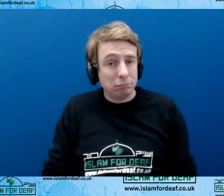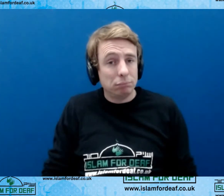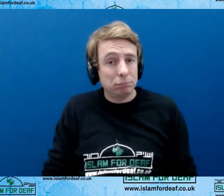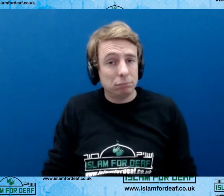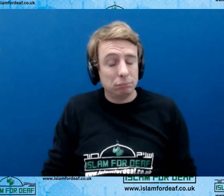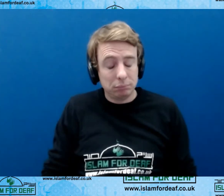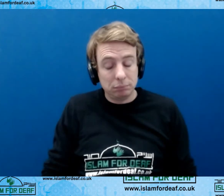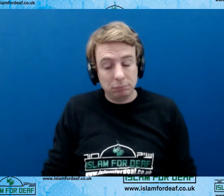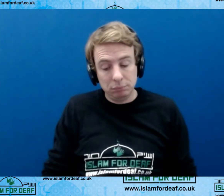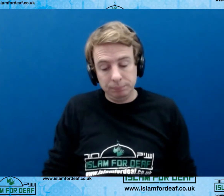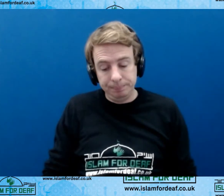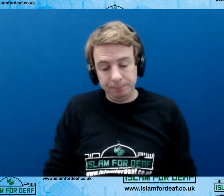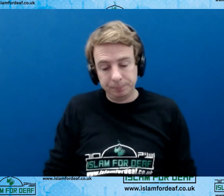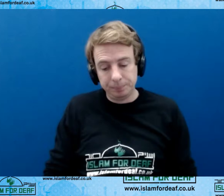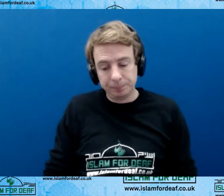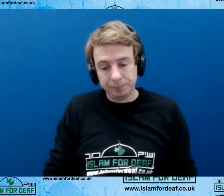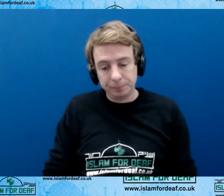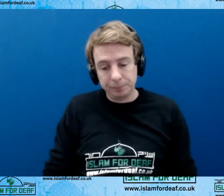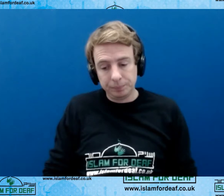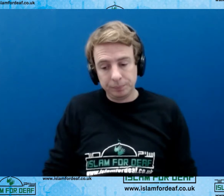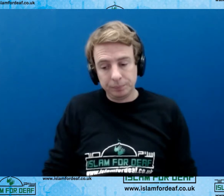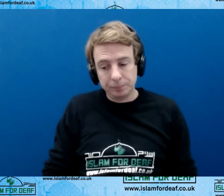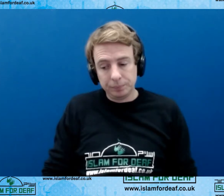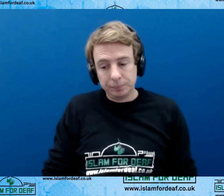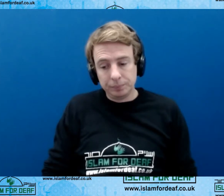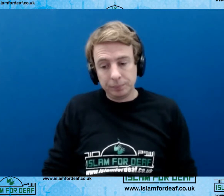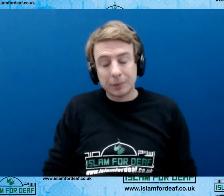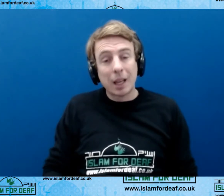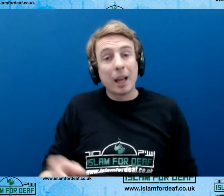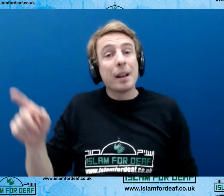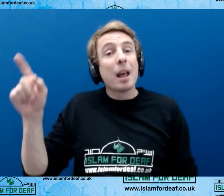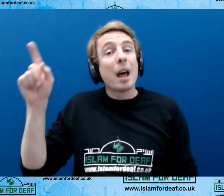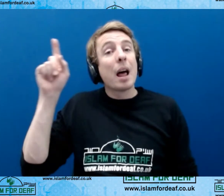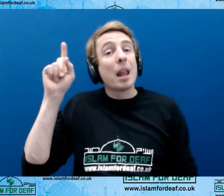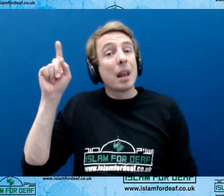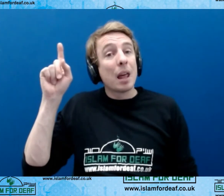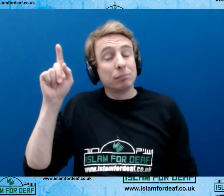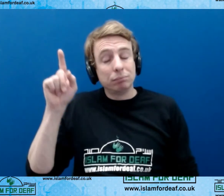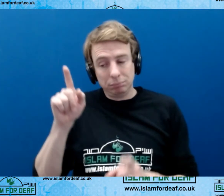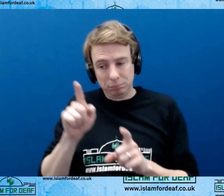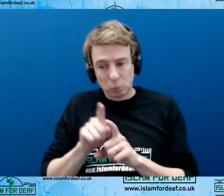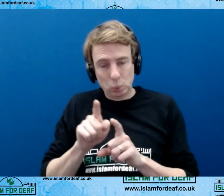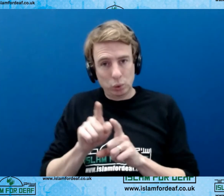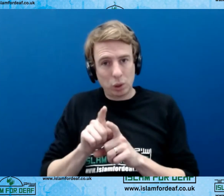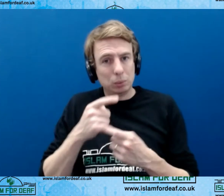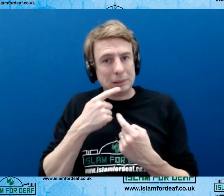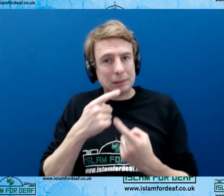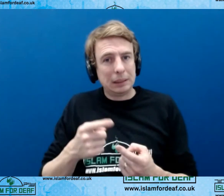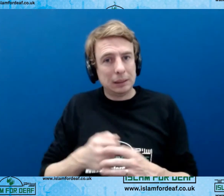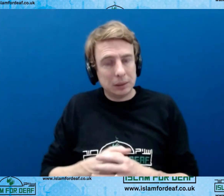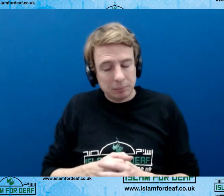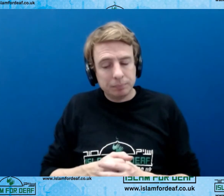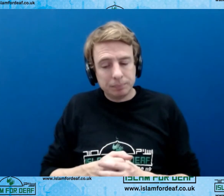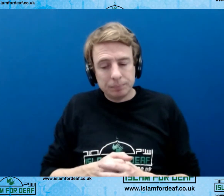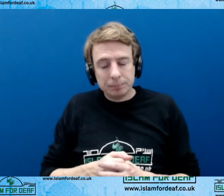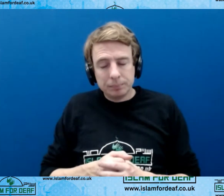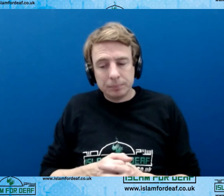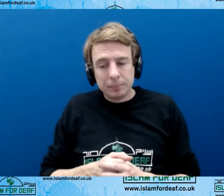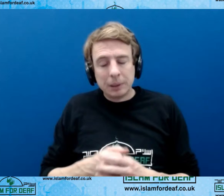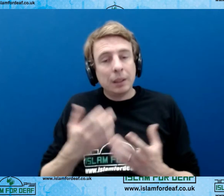And Allah the Most High said in another verse, have you not seen that we have made the haram a sanctuary, i.e. we've made